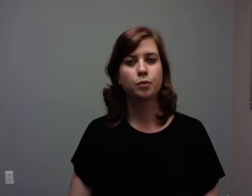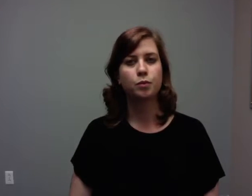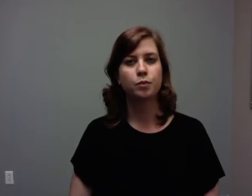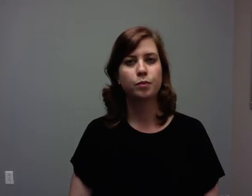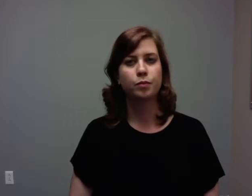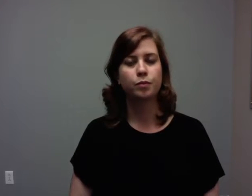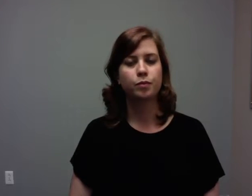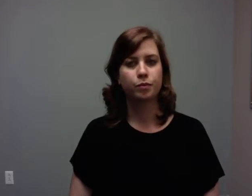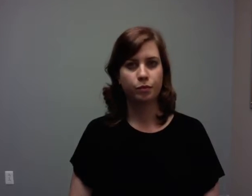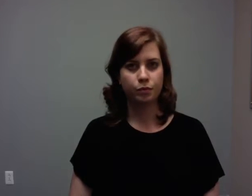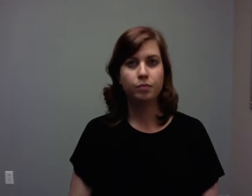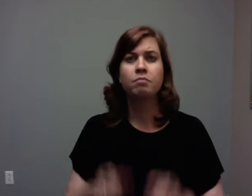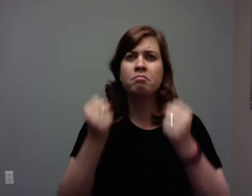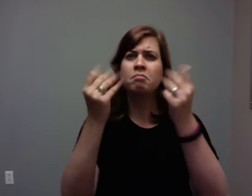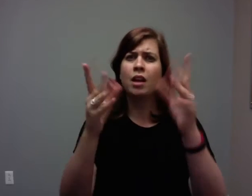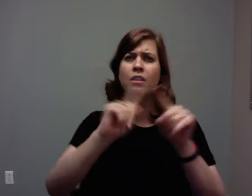you're able to put that type of information.